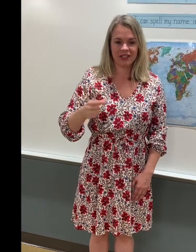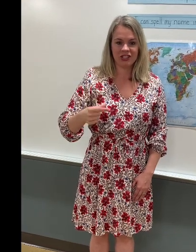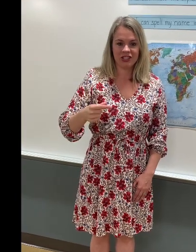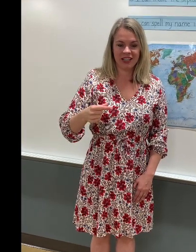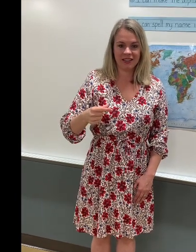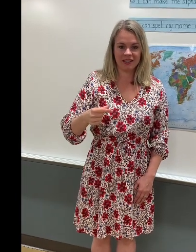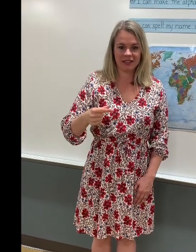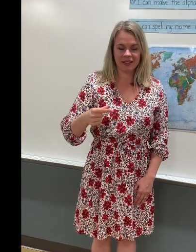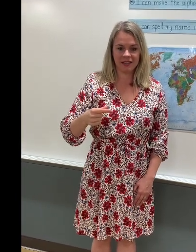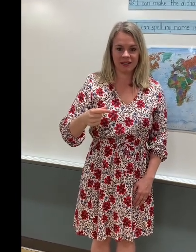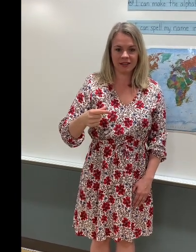G,